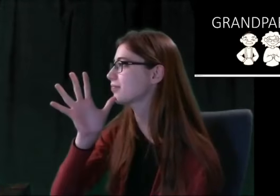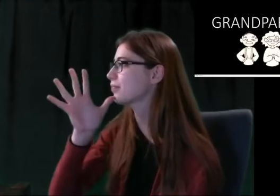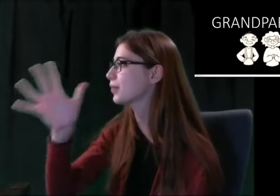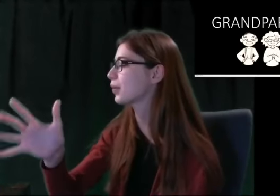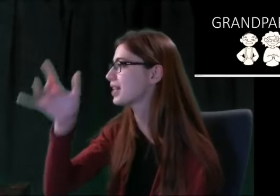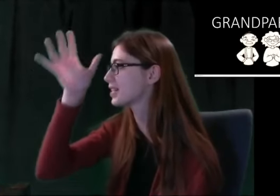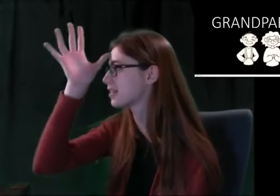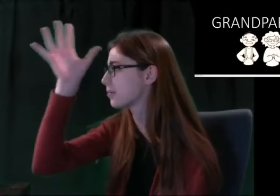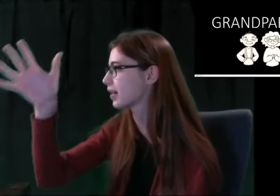Grandparents.